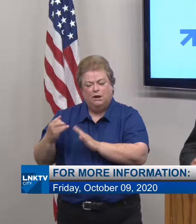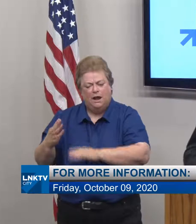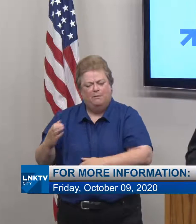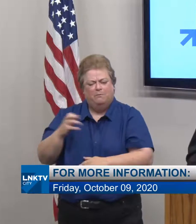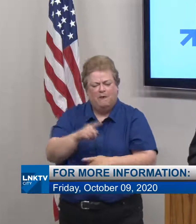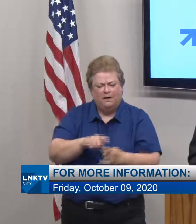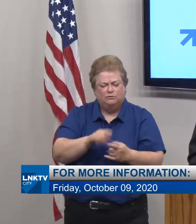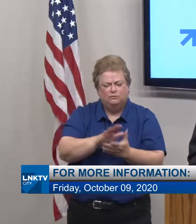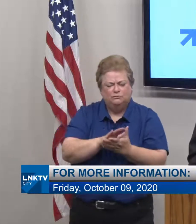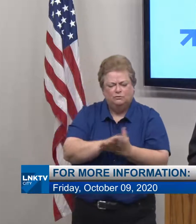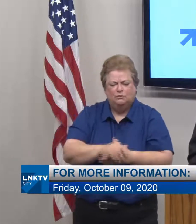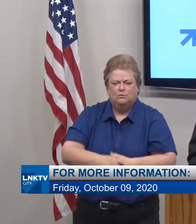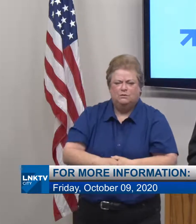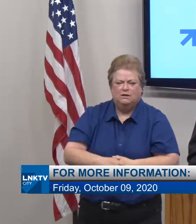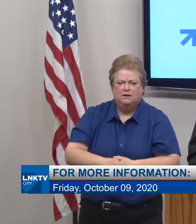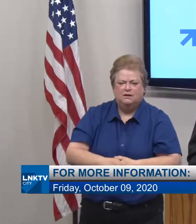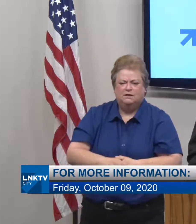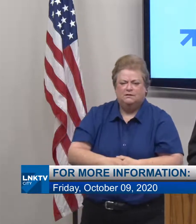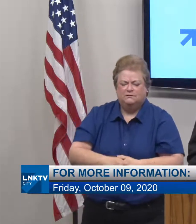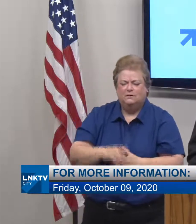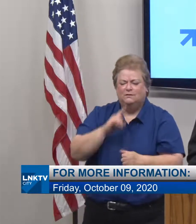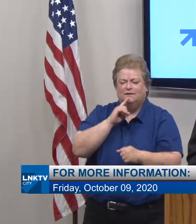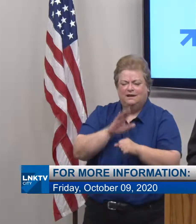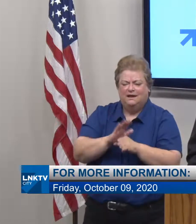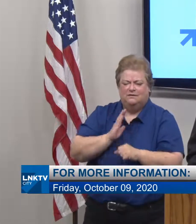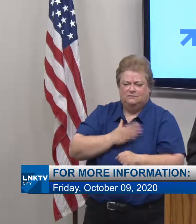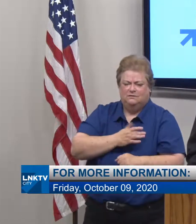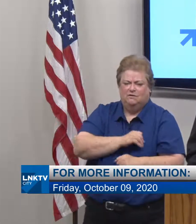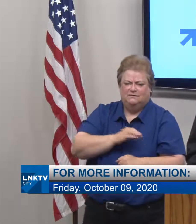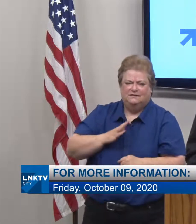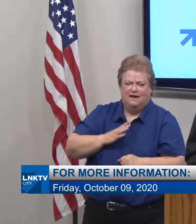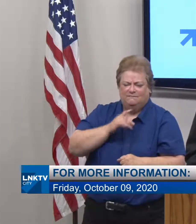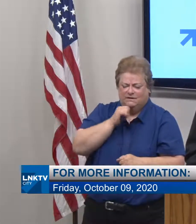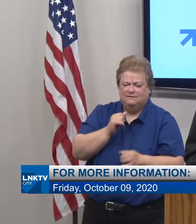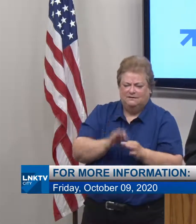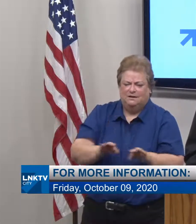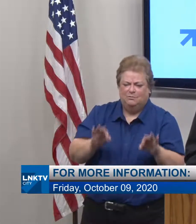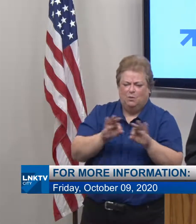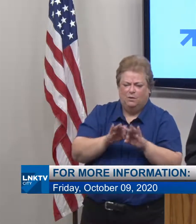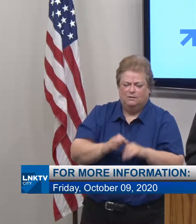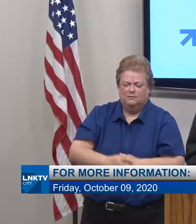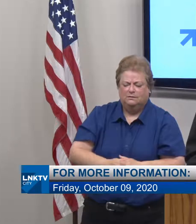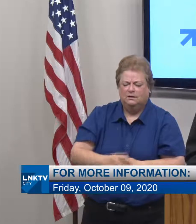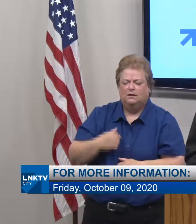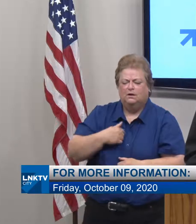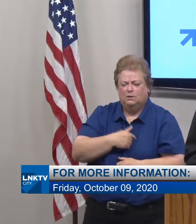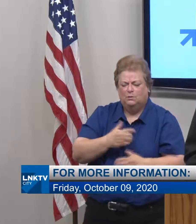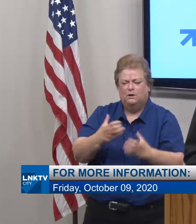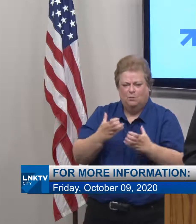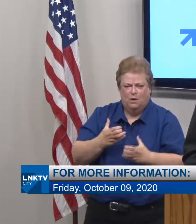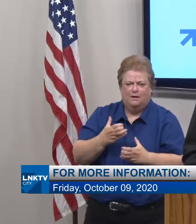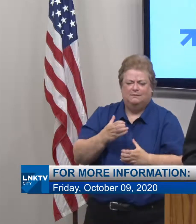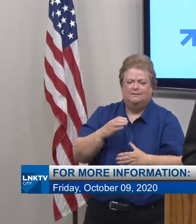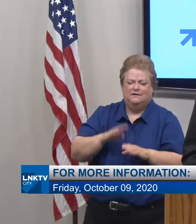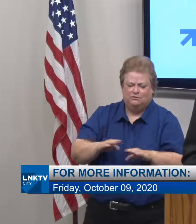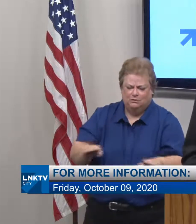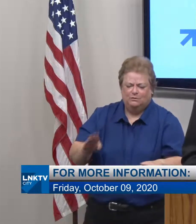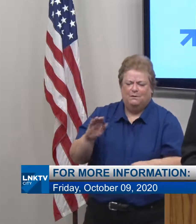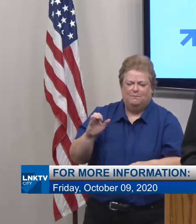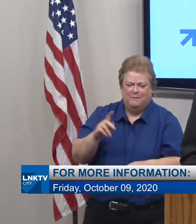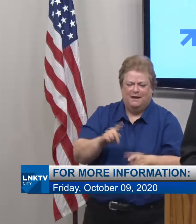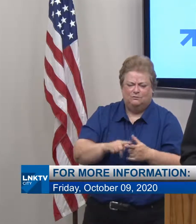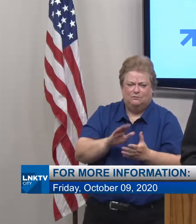the dedication and commitment of our staff has made the difference. But we want our kids back in schools. But we also have